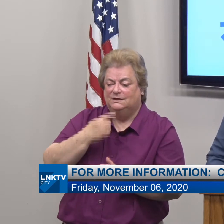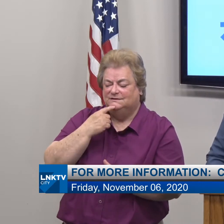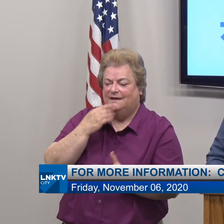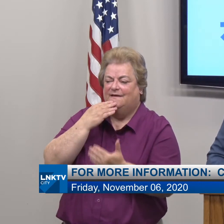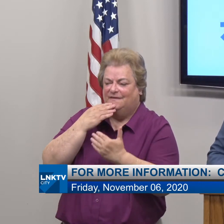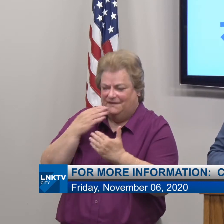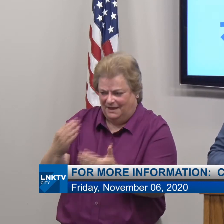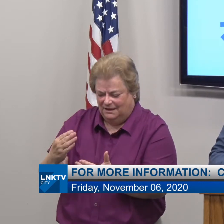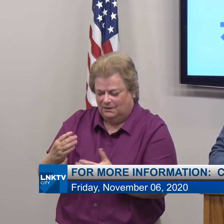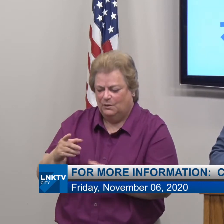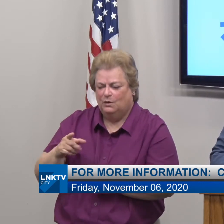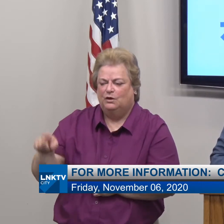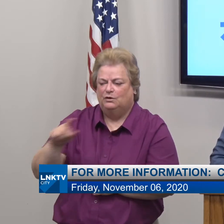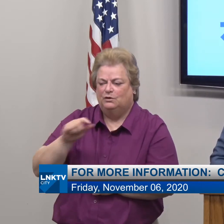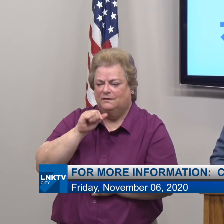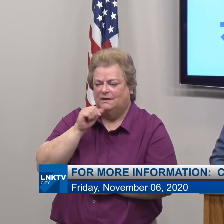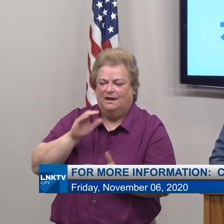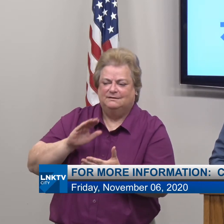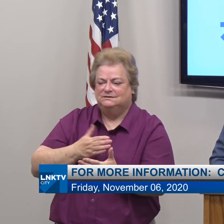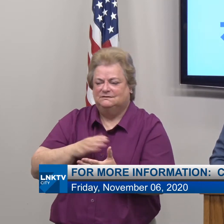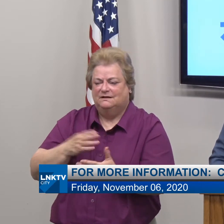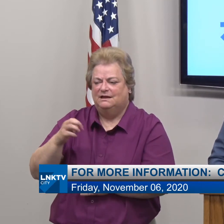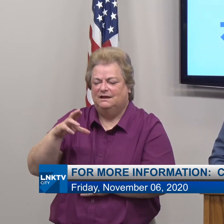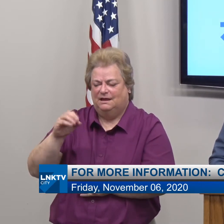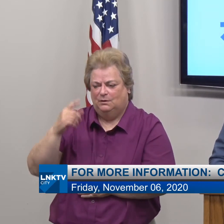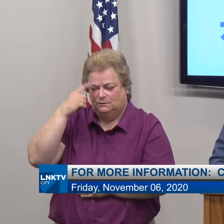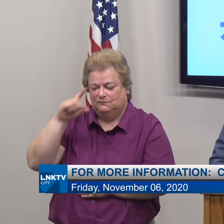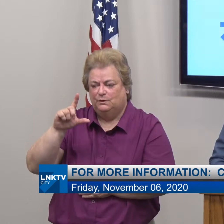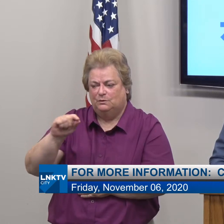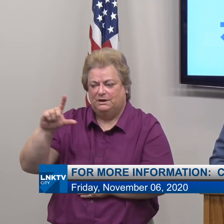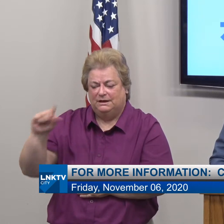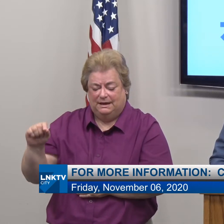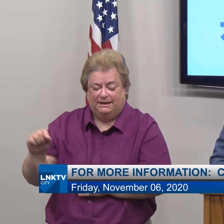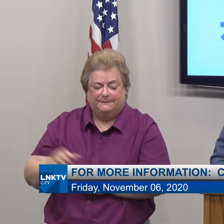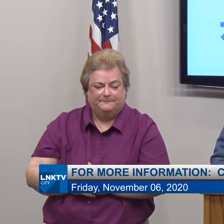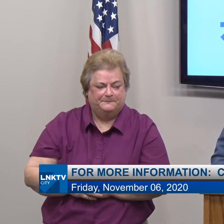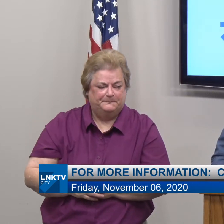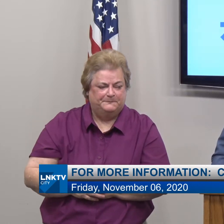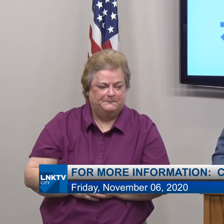You are the unsung heroes of 2020, without a doubt.